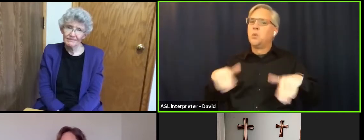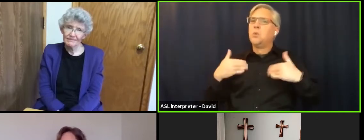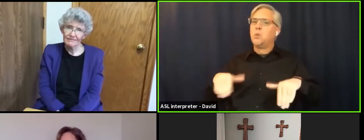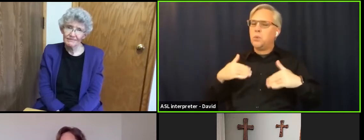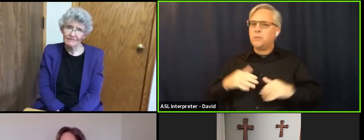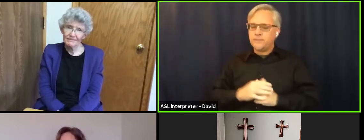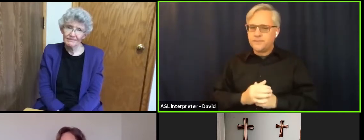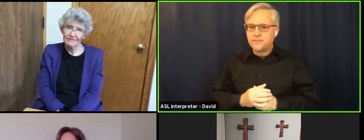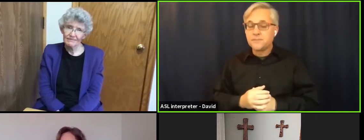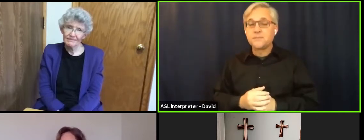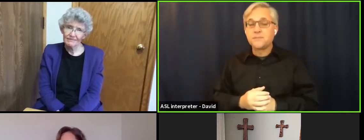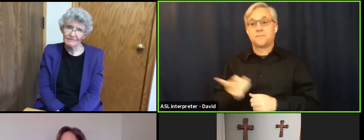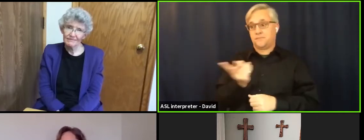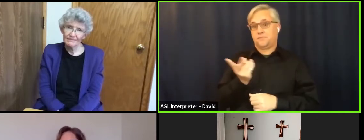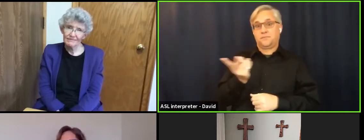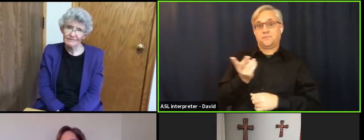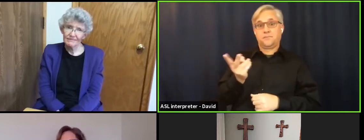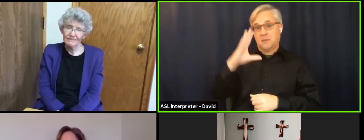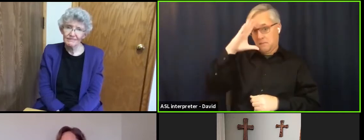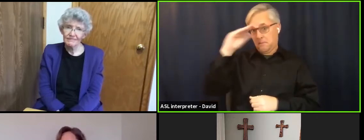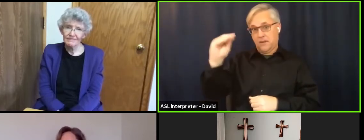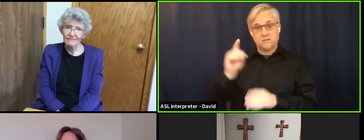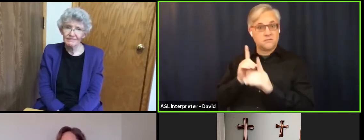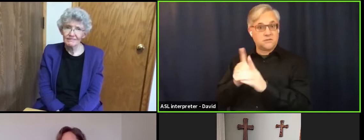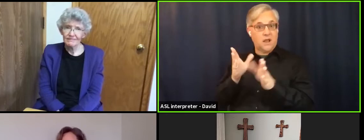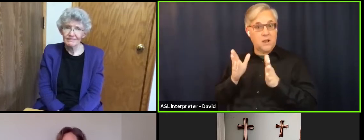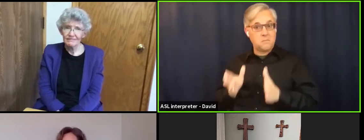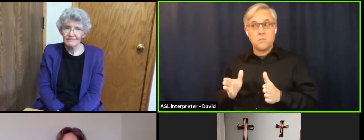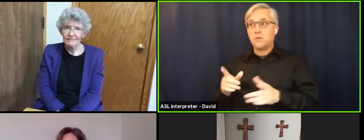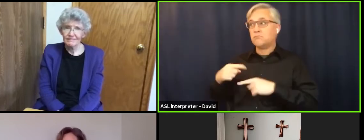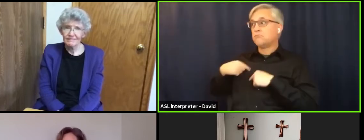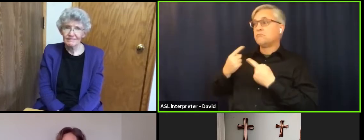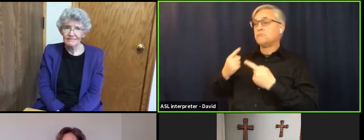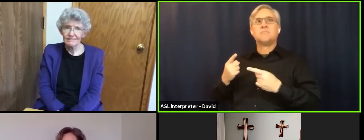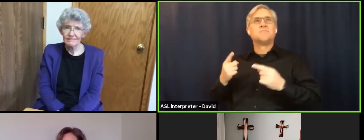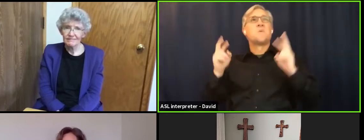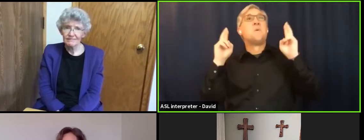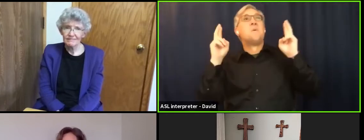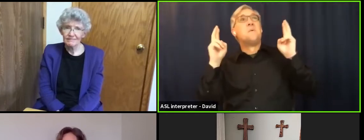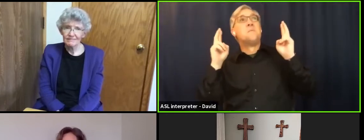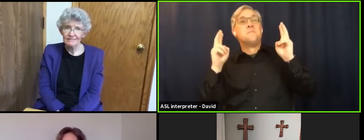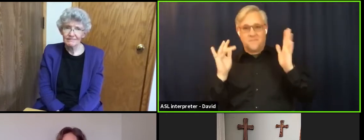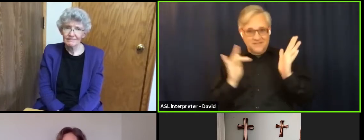they had hoped that Jesus would restore Israel,